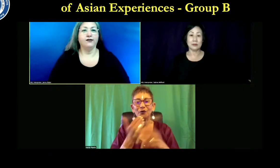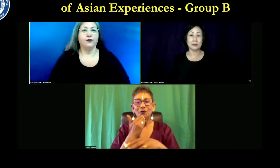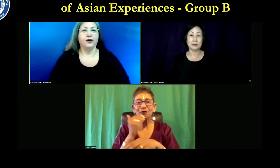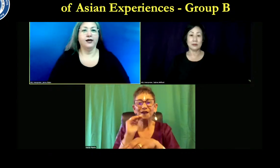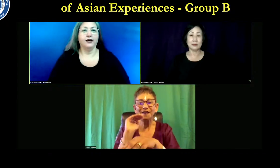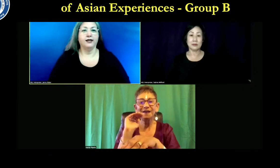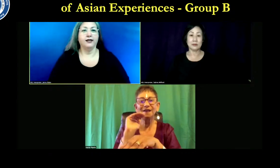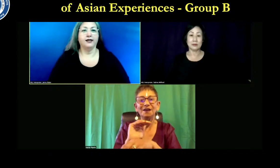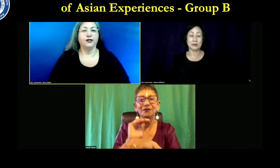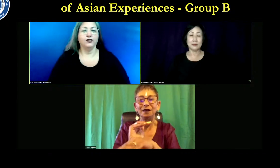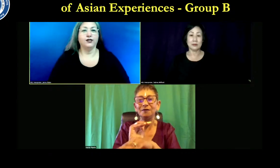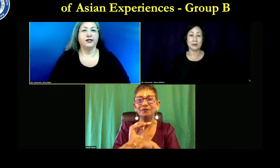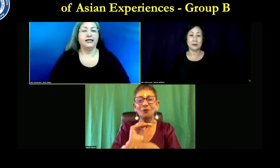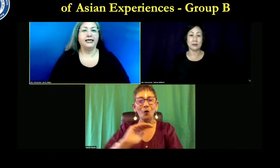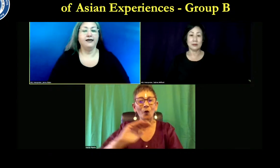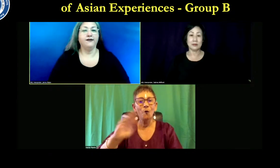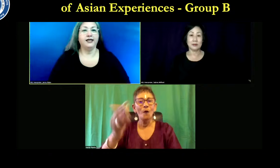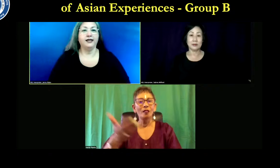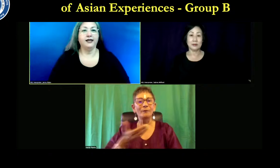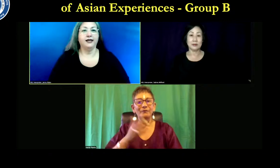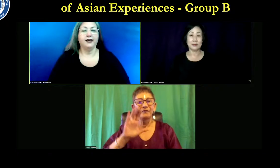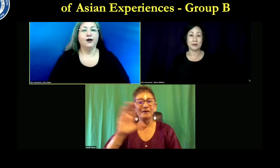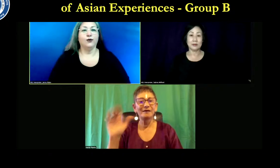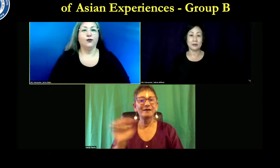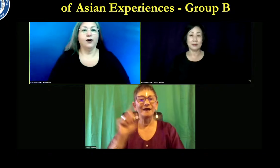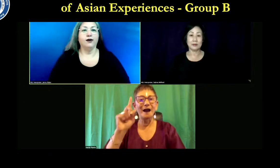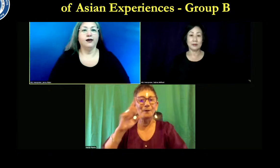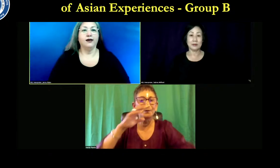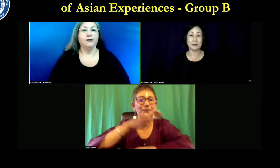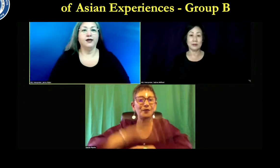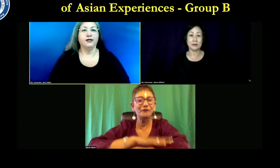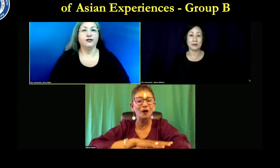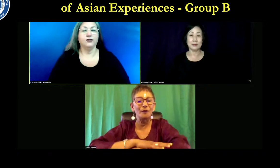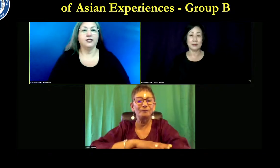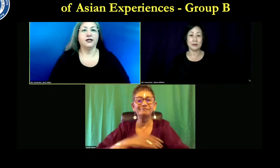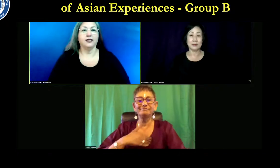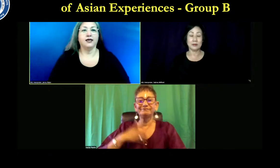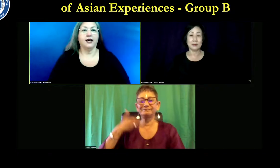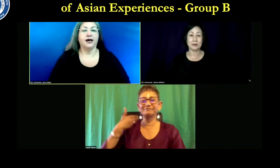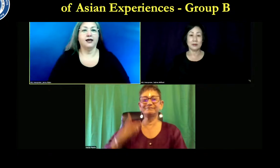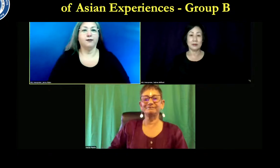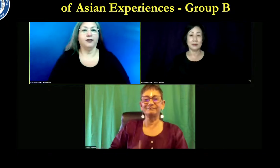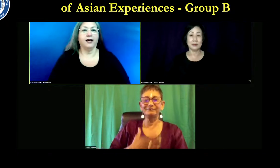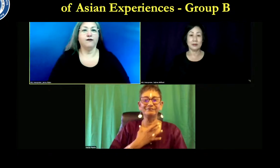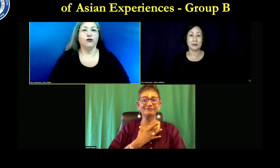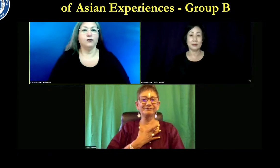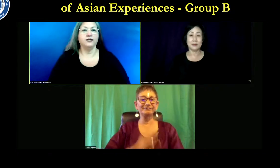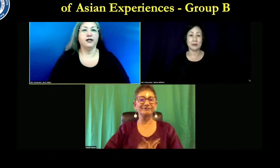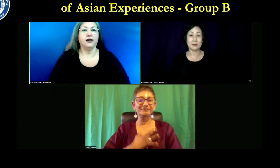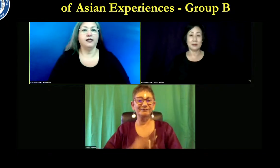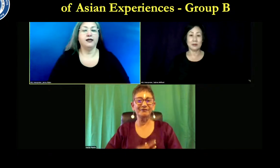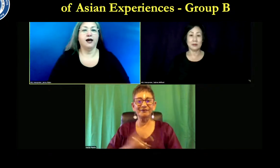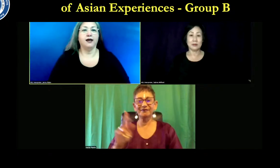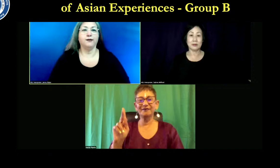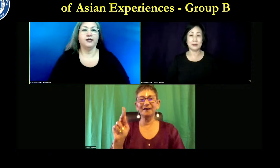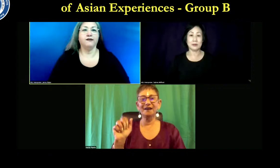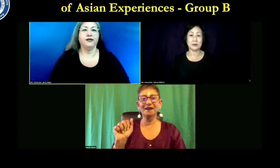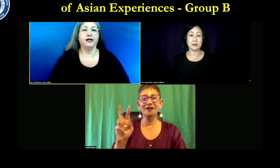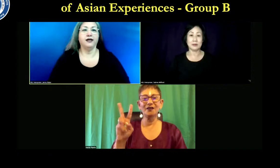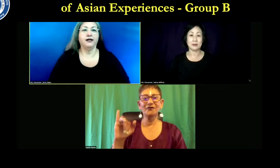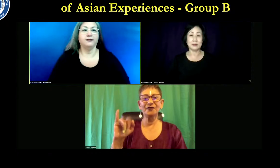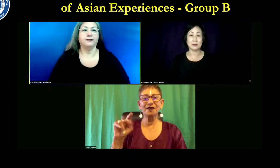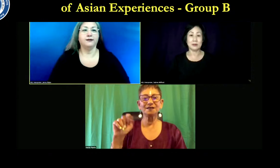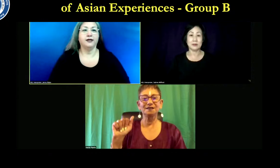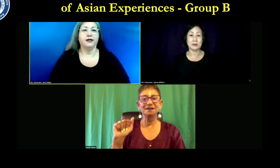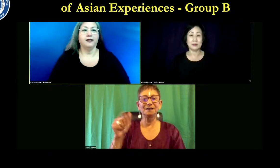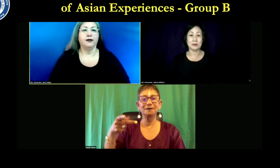Hello, everyone. Good evening. Welcome to the CAD platform tonight. I am